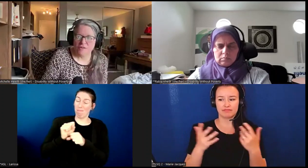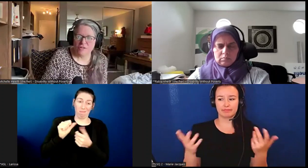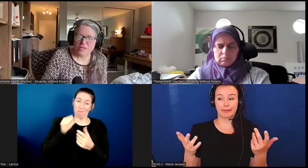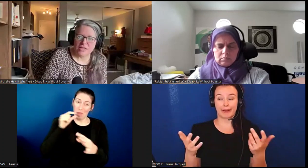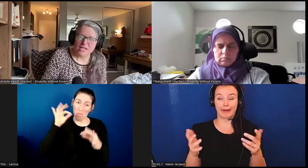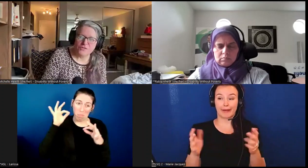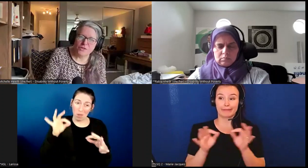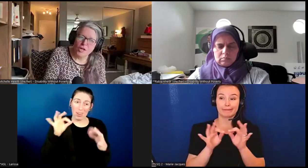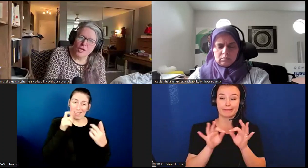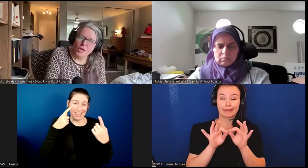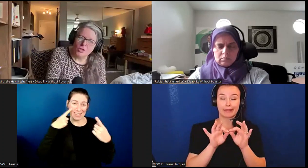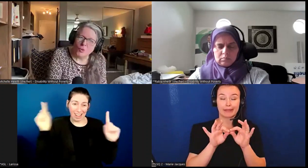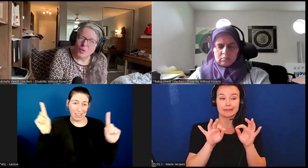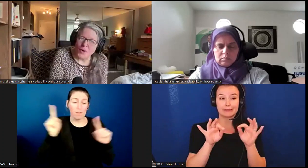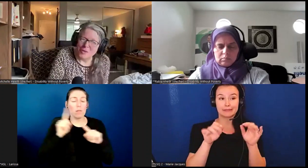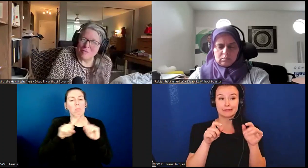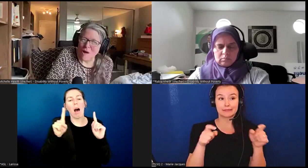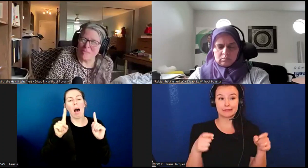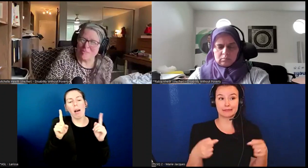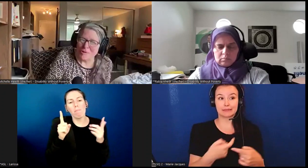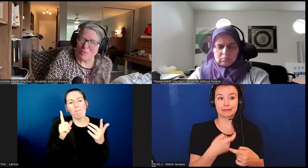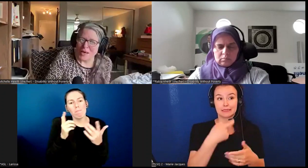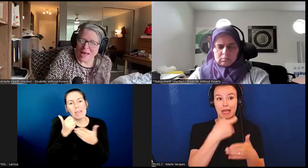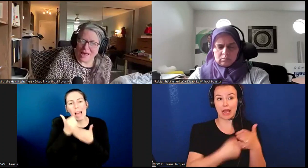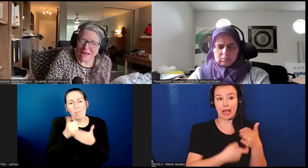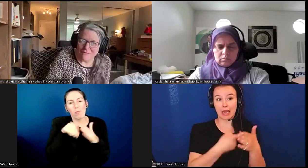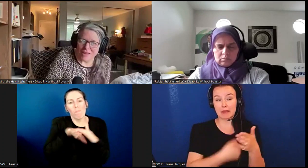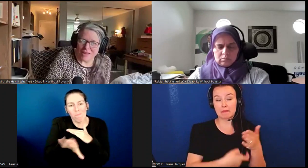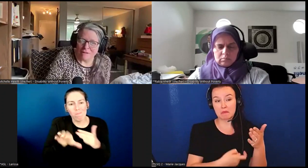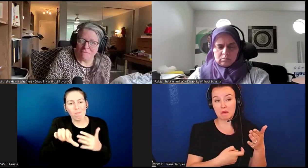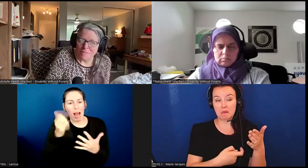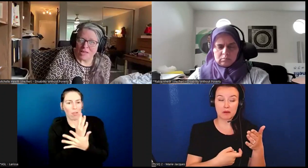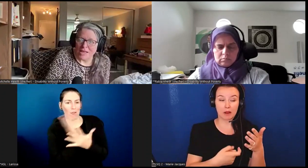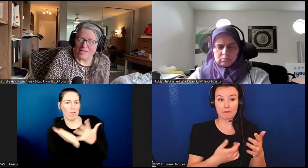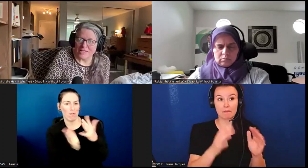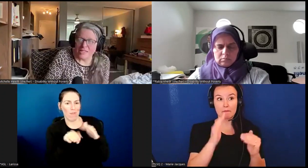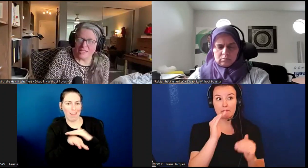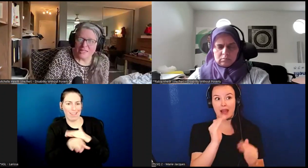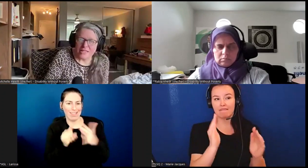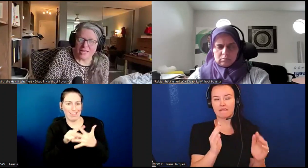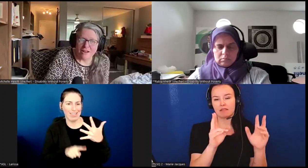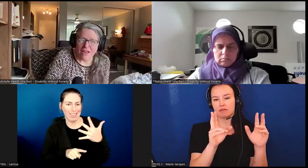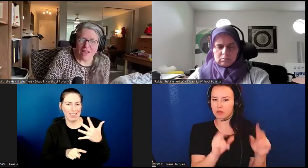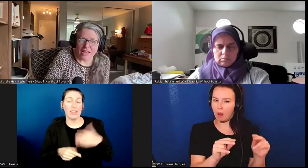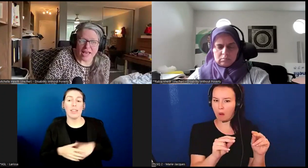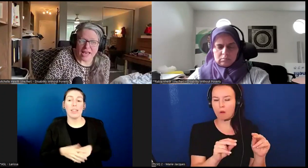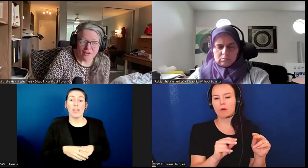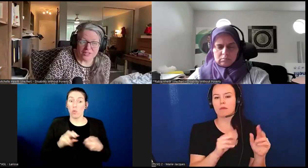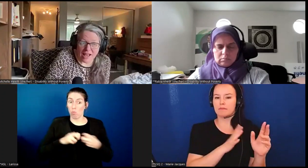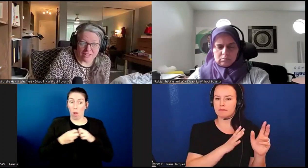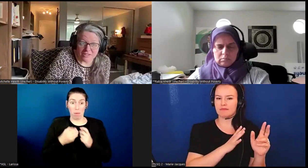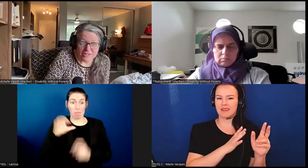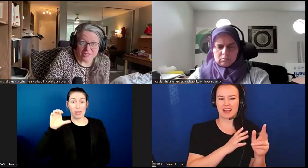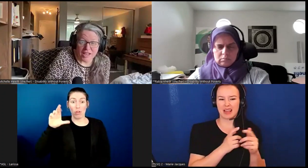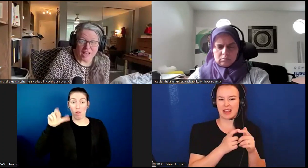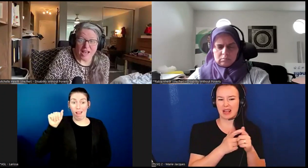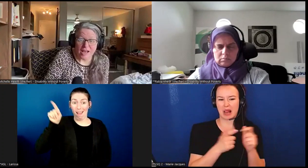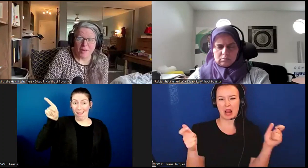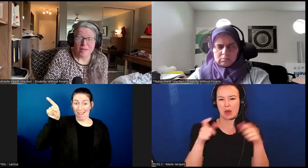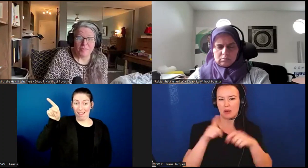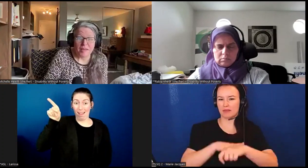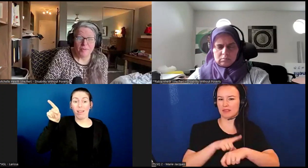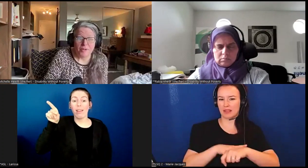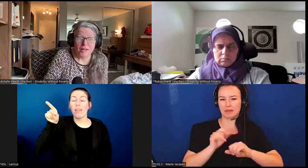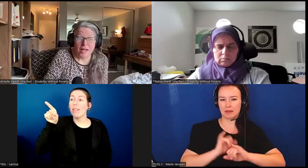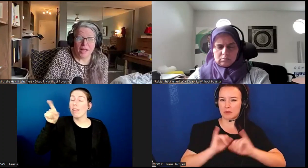very successful. So, one of the problems that we have here is that the CRA cannot tell us how